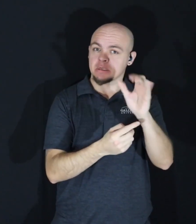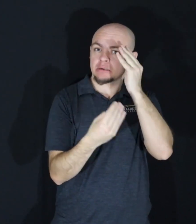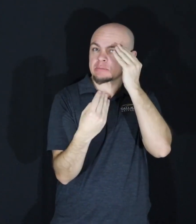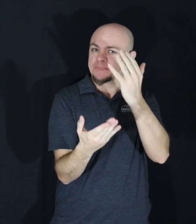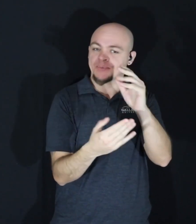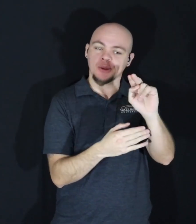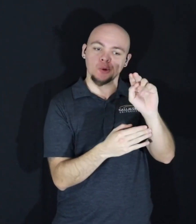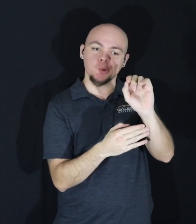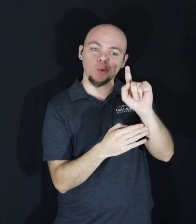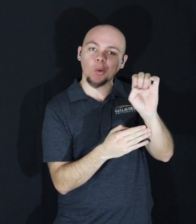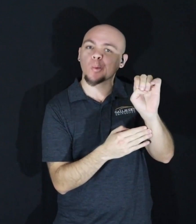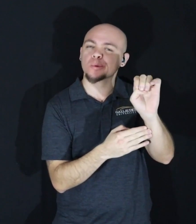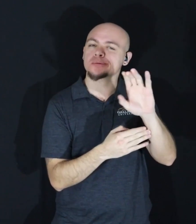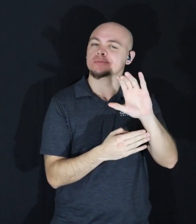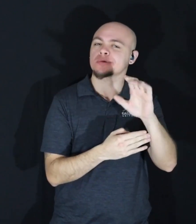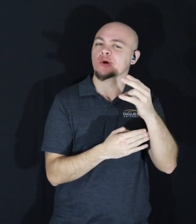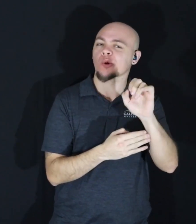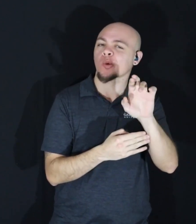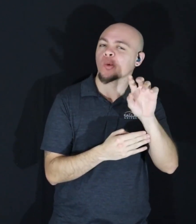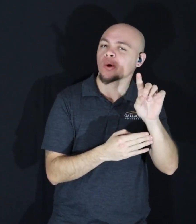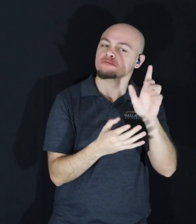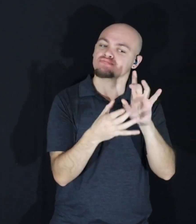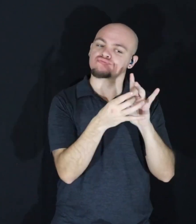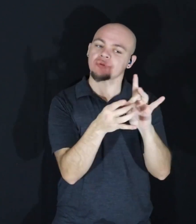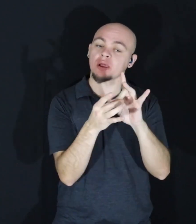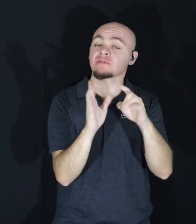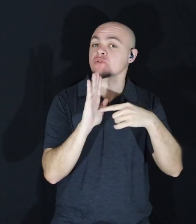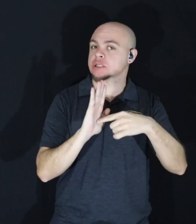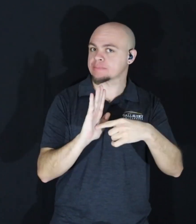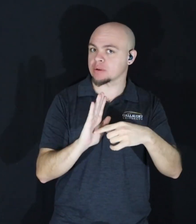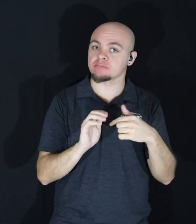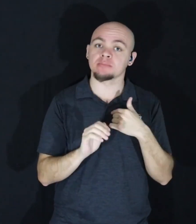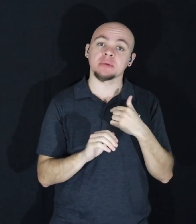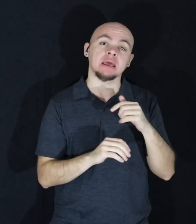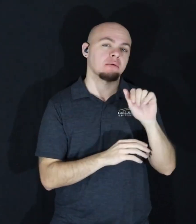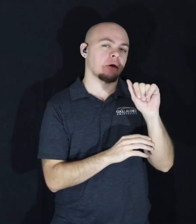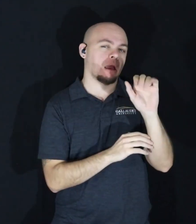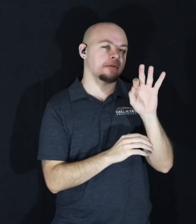and chords belong. So let's say I'm the note A flat.